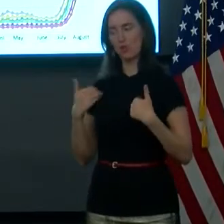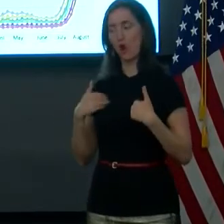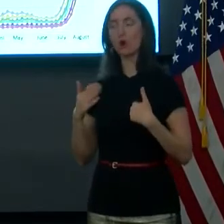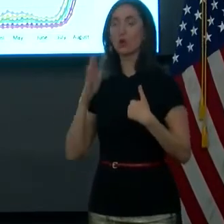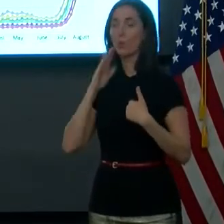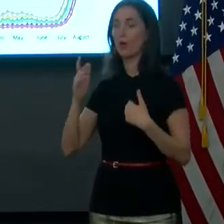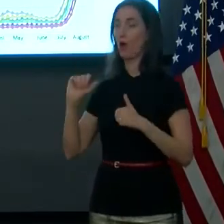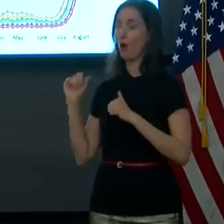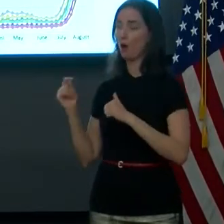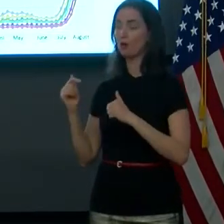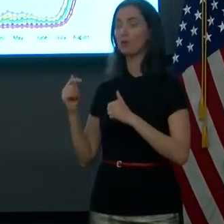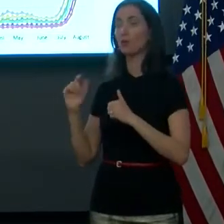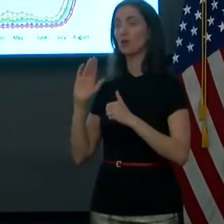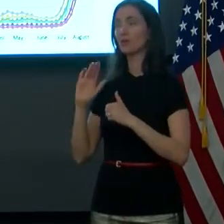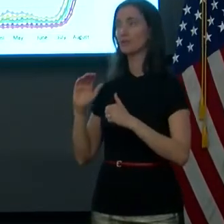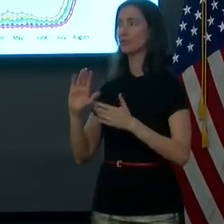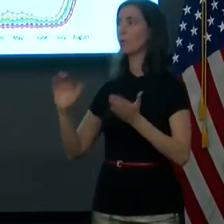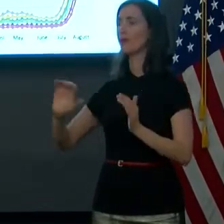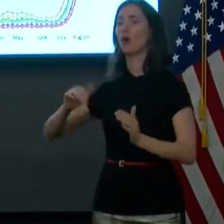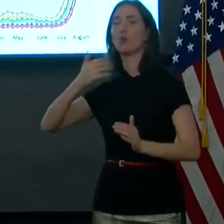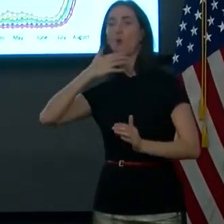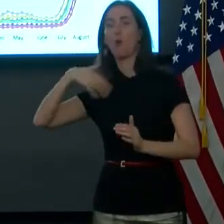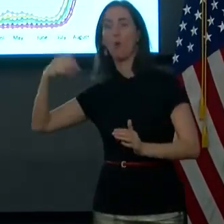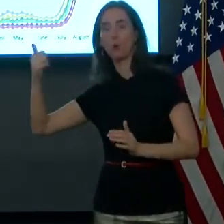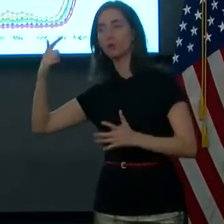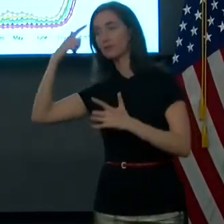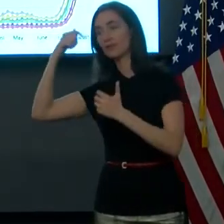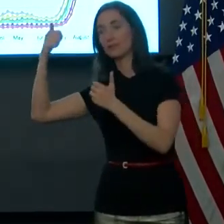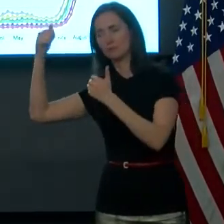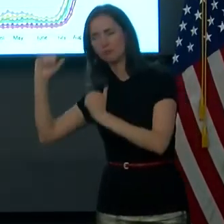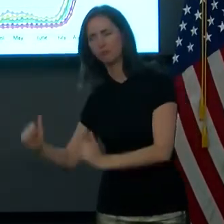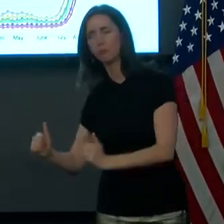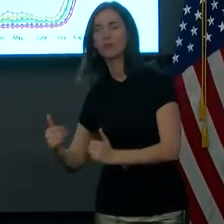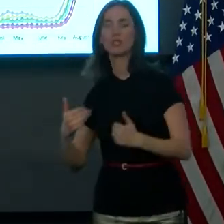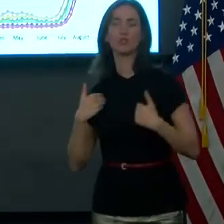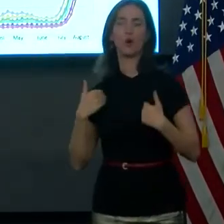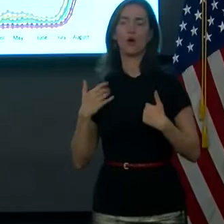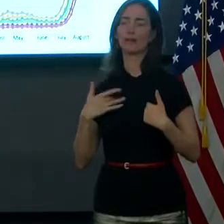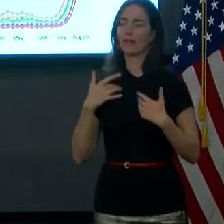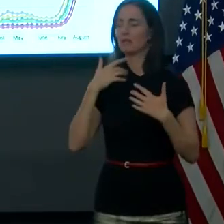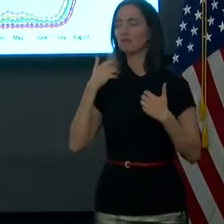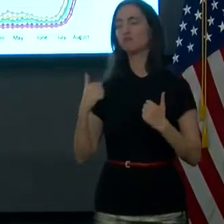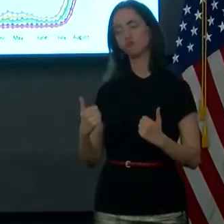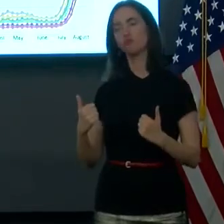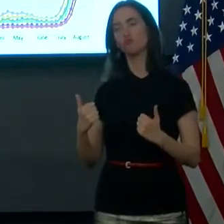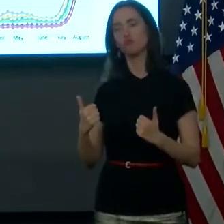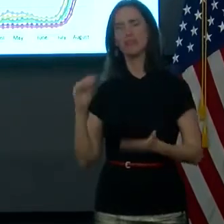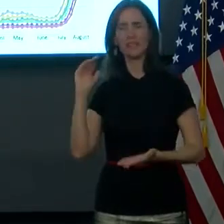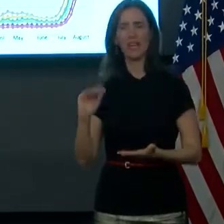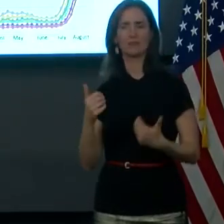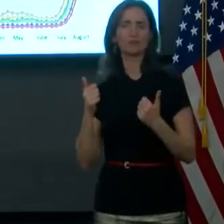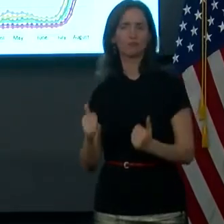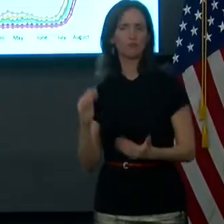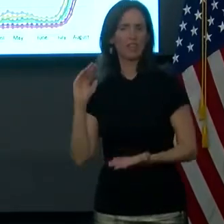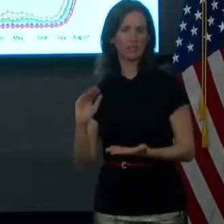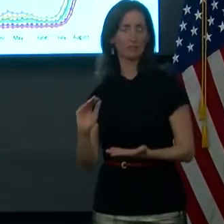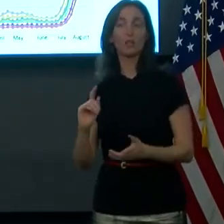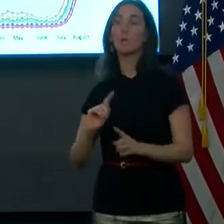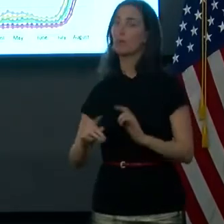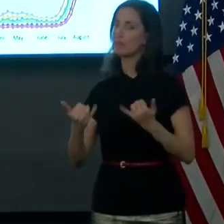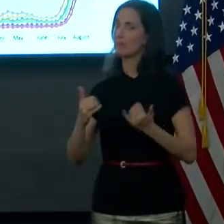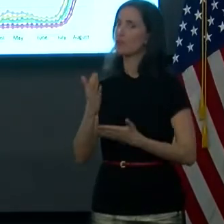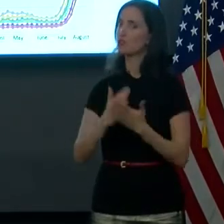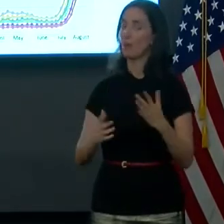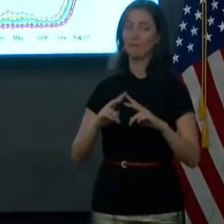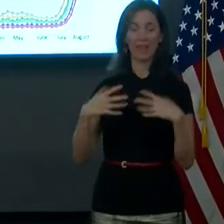absolutely. And we have seen some very severe cases in kids. We've seen some very severe cases in very healthy kids, I should add. But that does remain